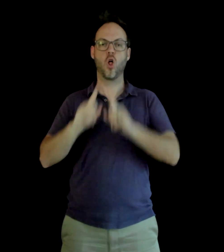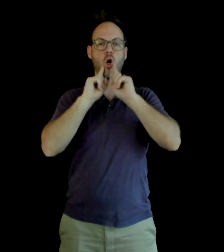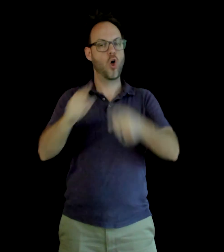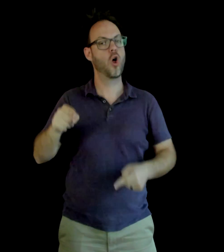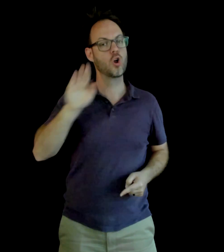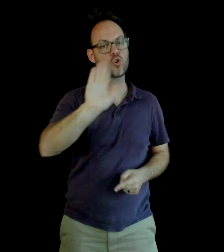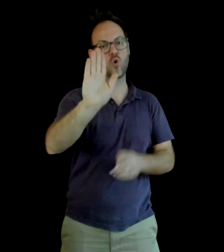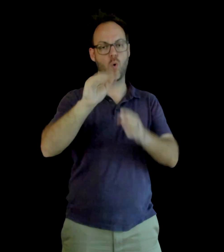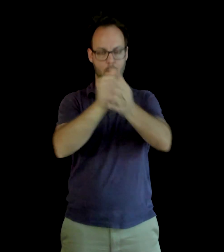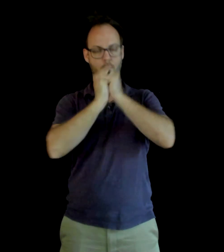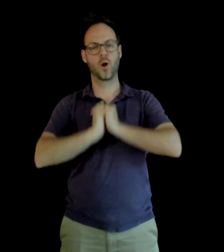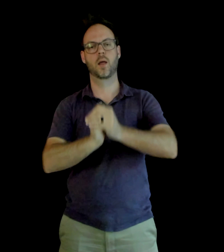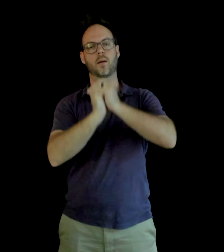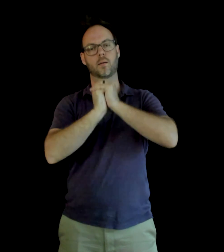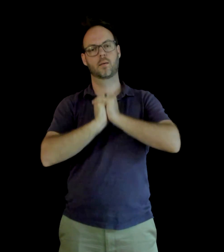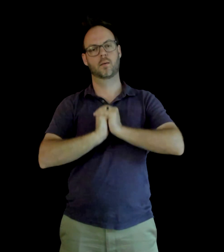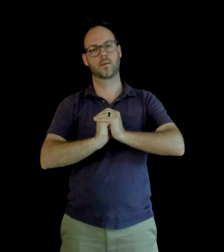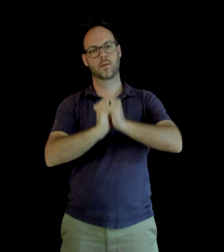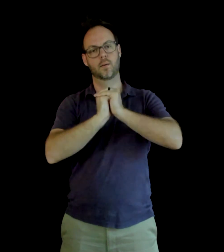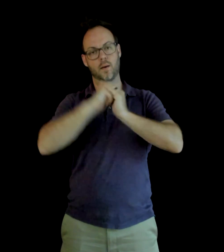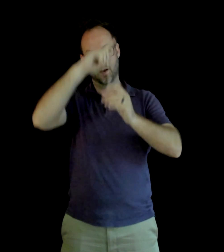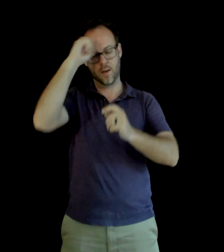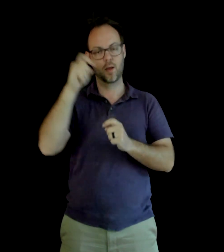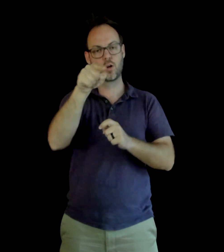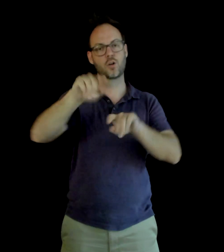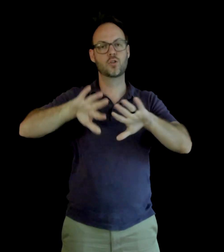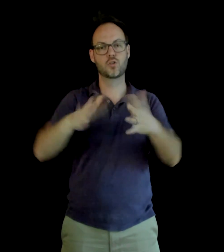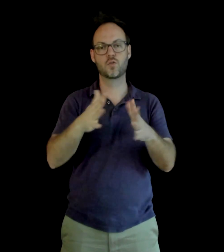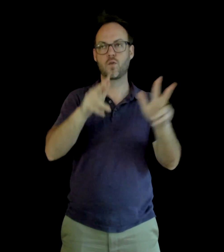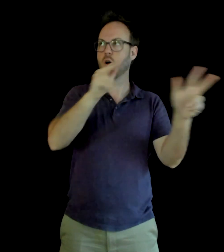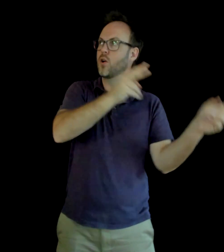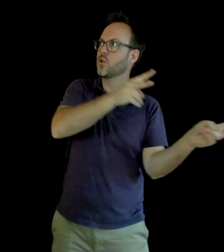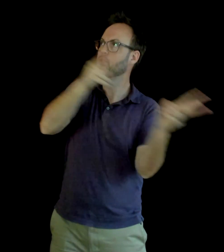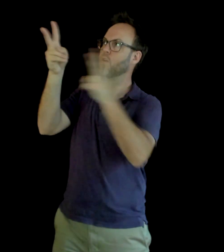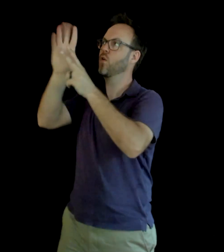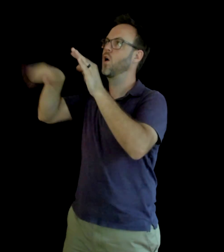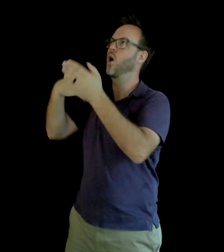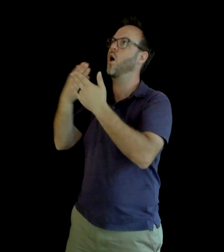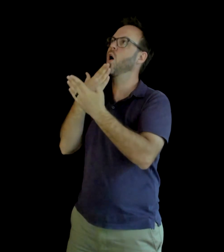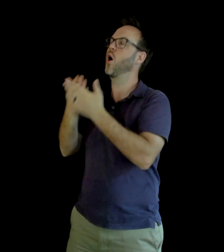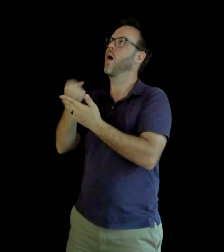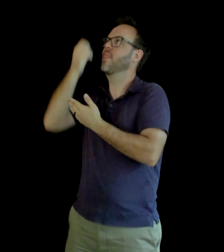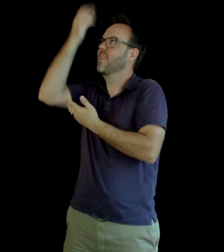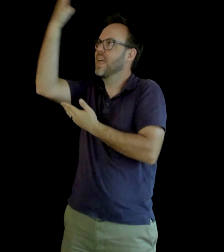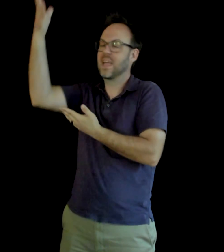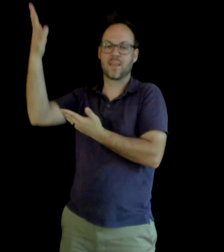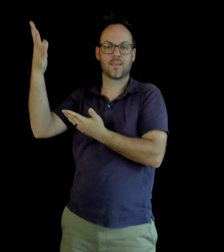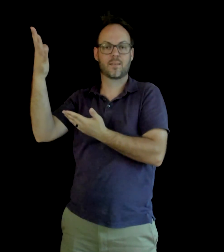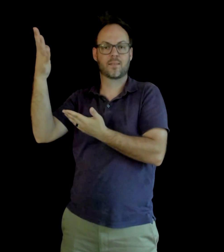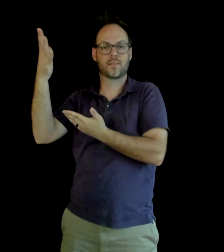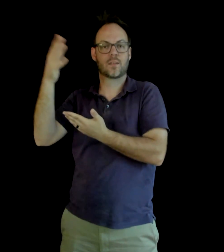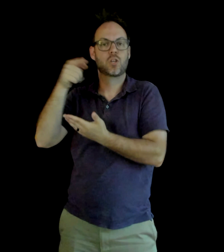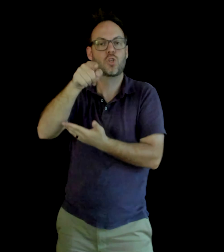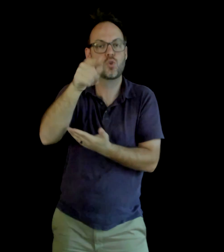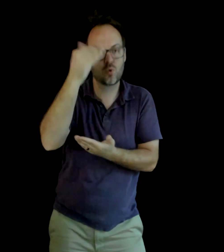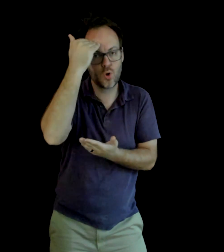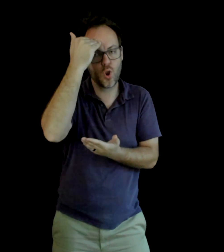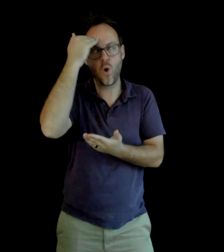until the Lord answers your prayer. Because you've already turned to him for all good things. You know that he is your Father in